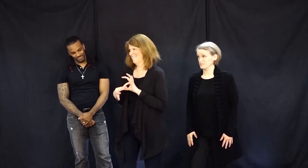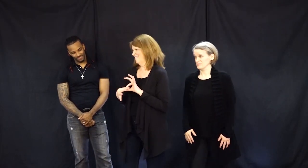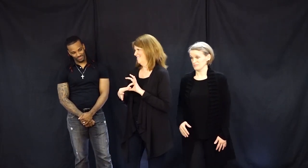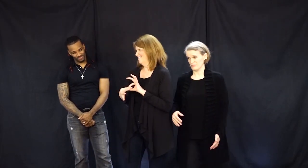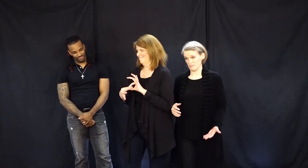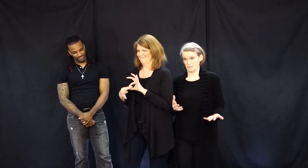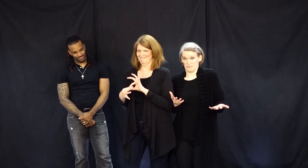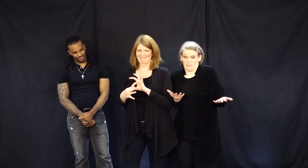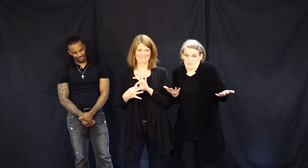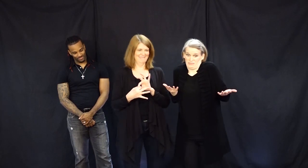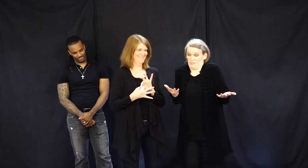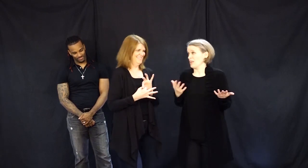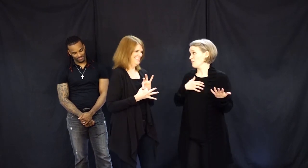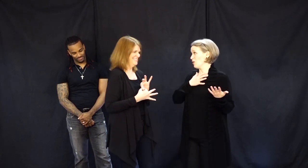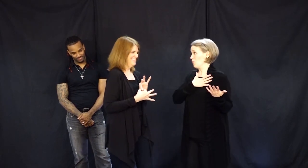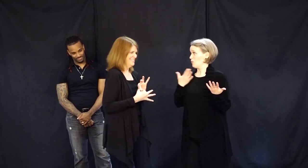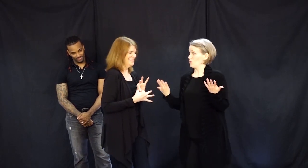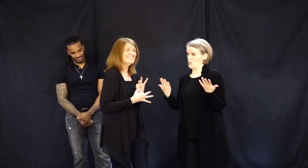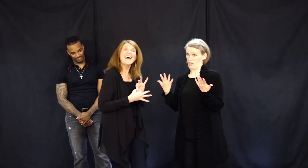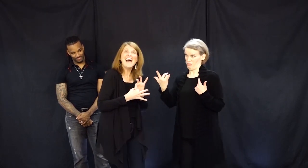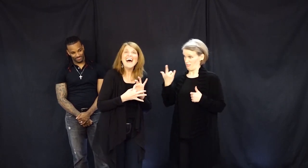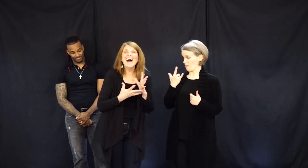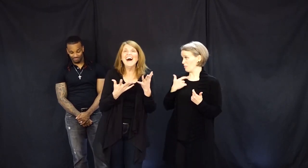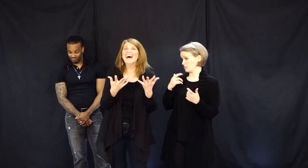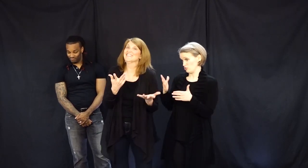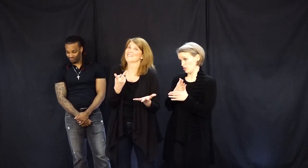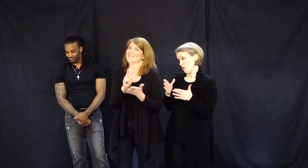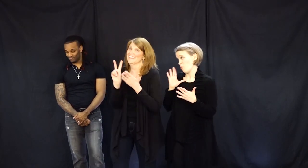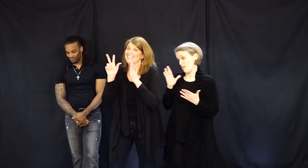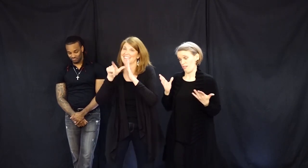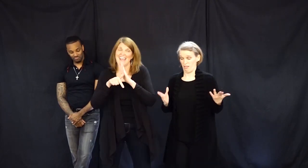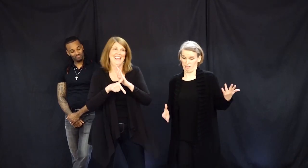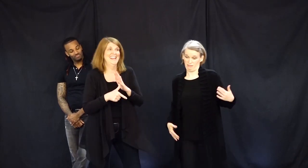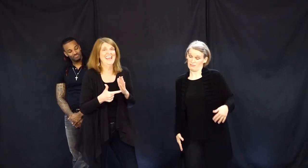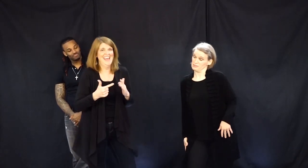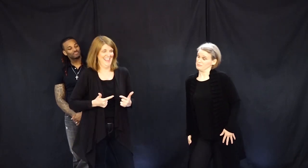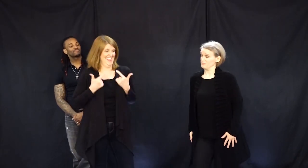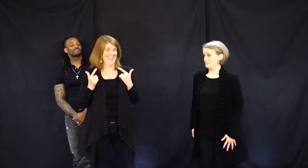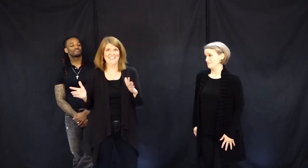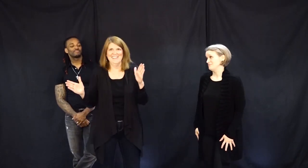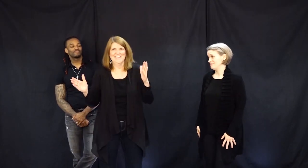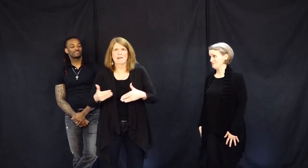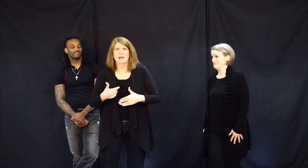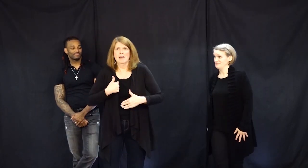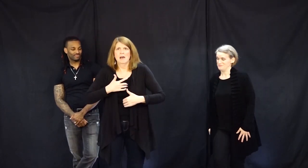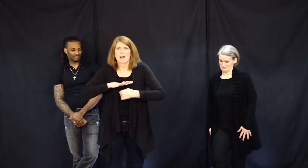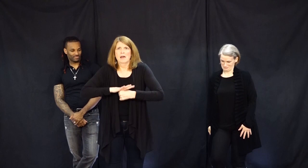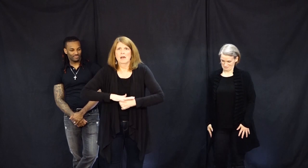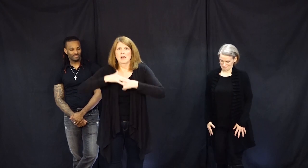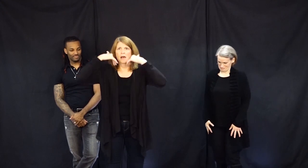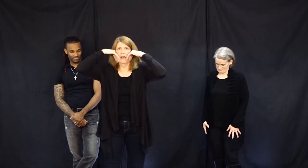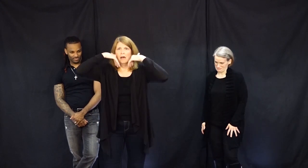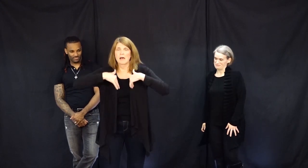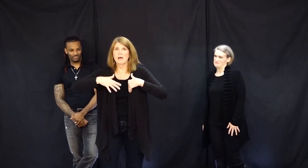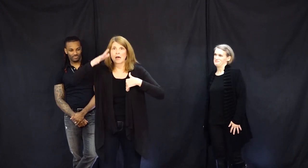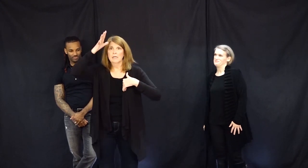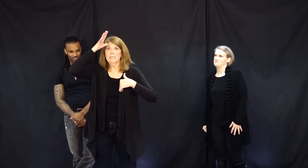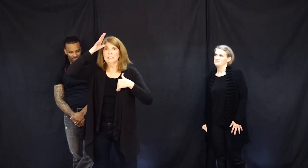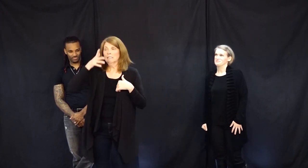if you really love me, you would share 'em. Ha! 2 weeks later in the living room stressing. My father's stone-faced while you're asking for his